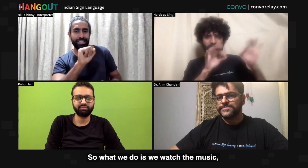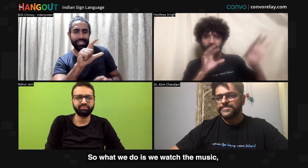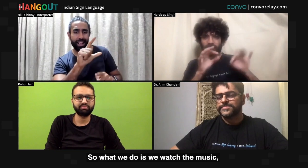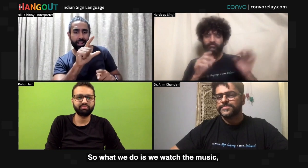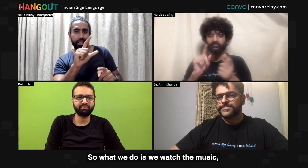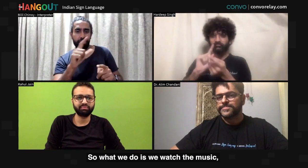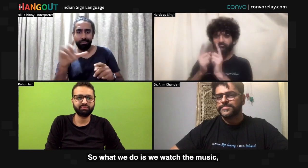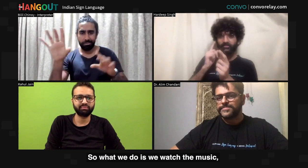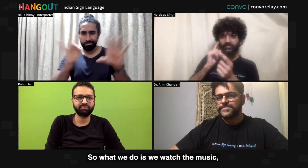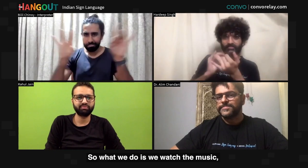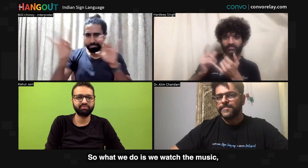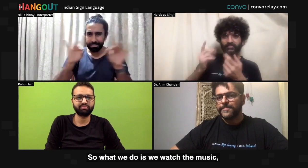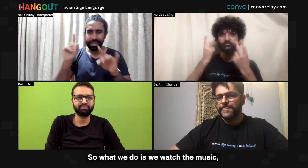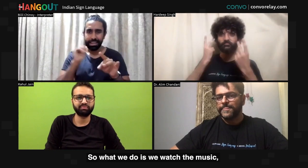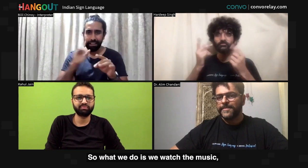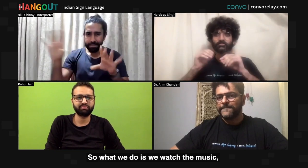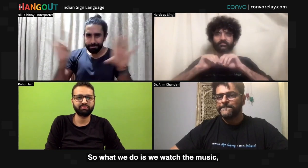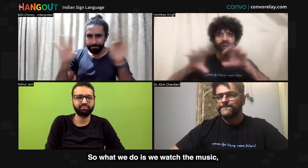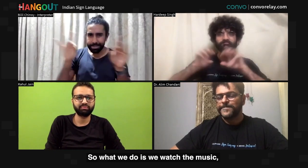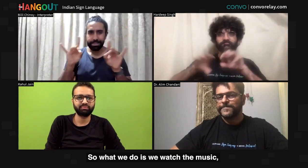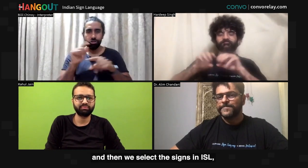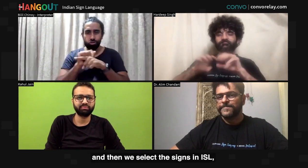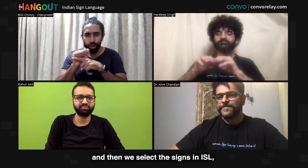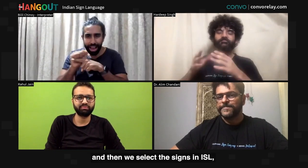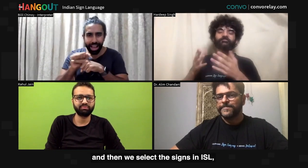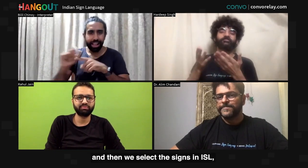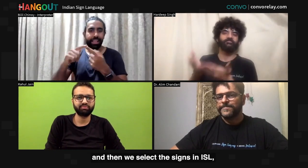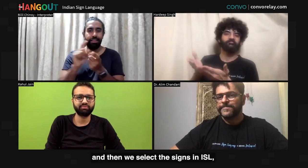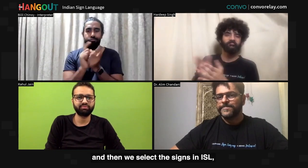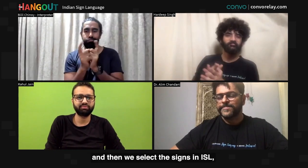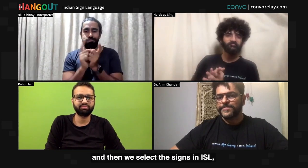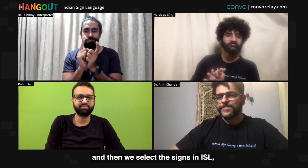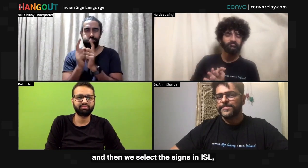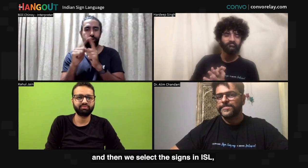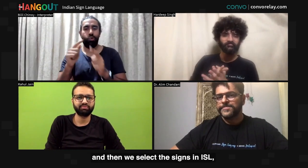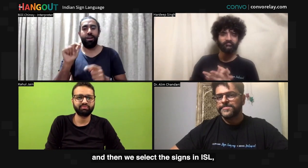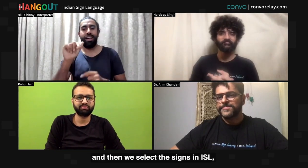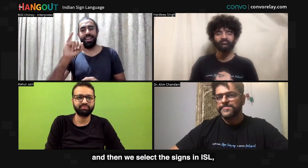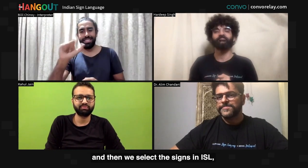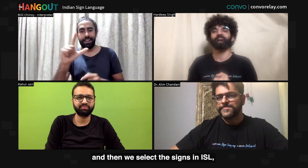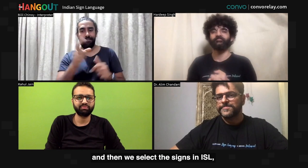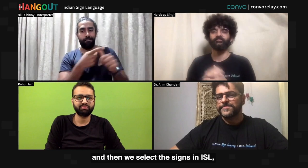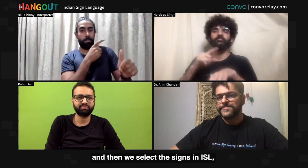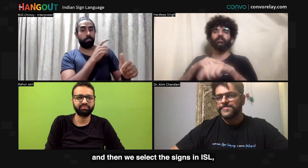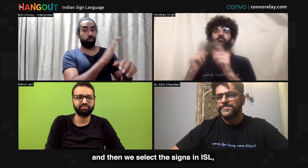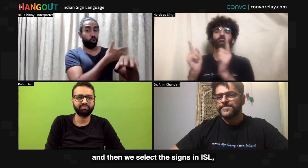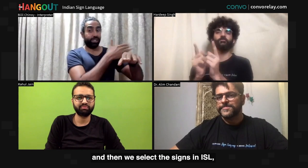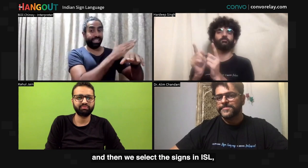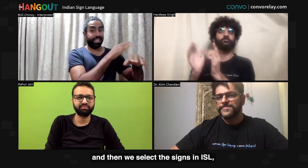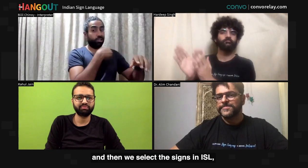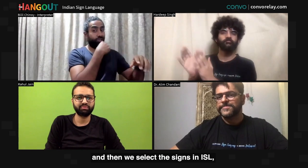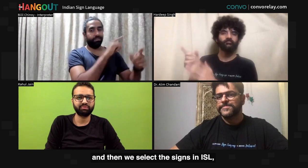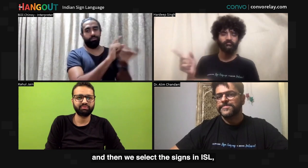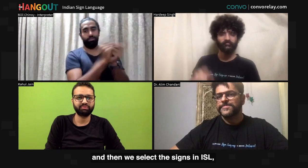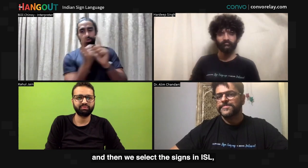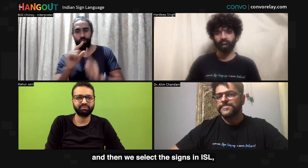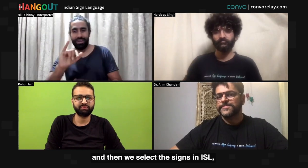we do is we watch the music and then we select the signs in ISL